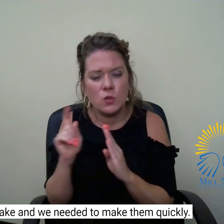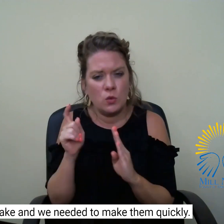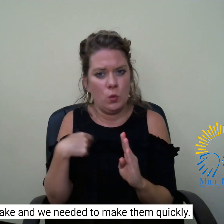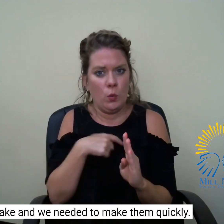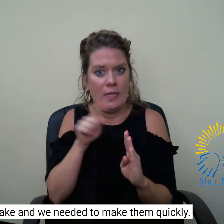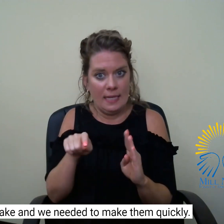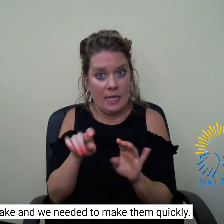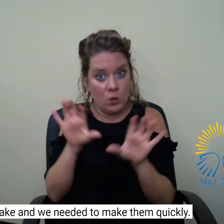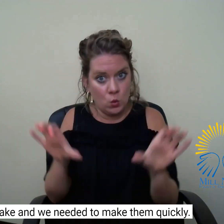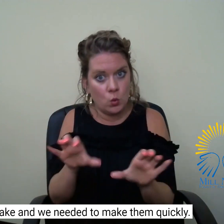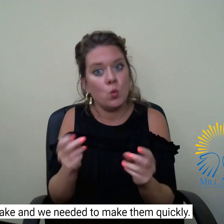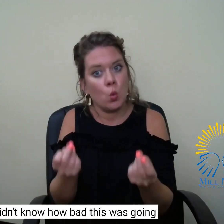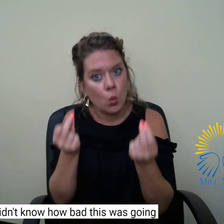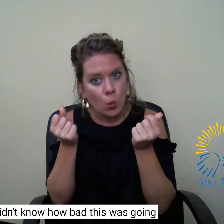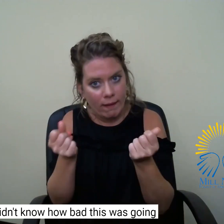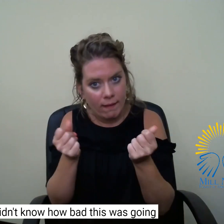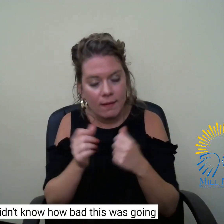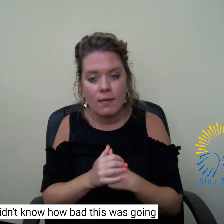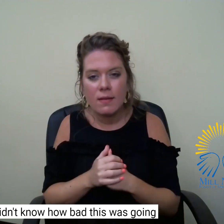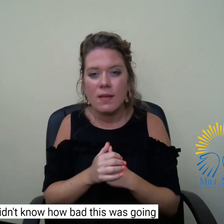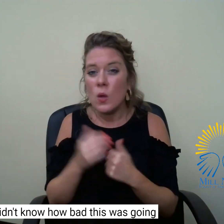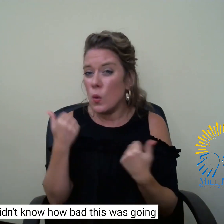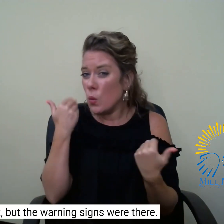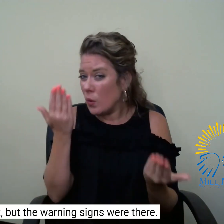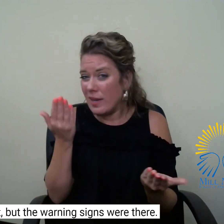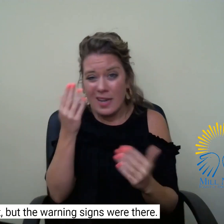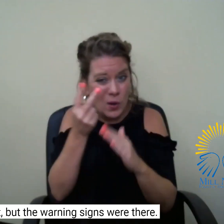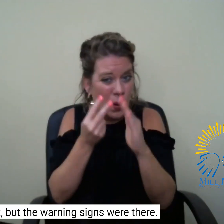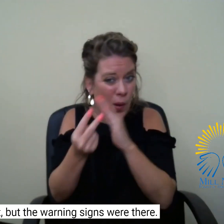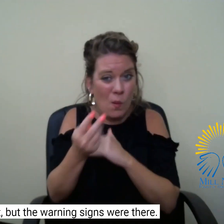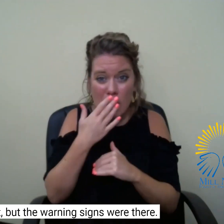make them quickly. But we didn't know how bad this was going to get, but the warning